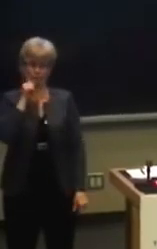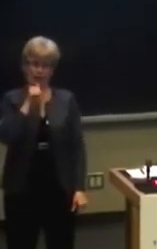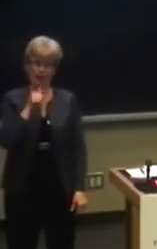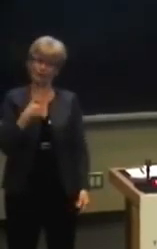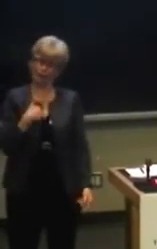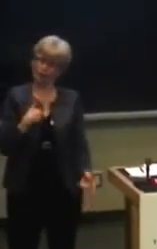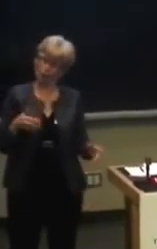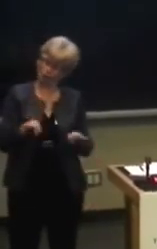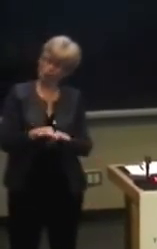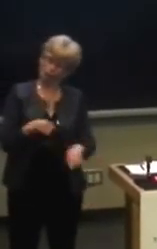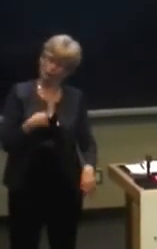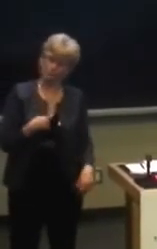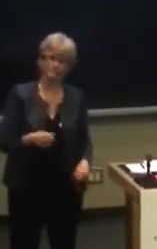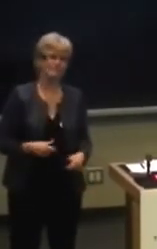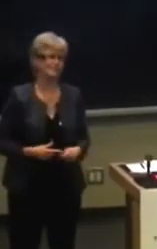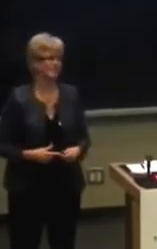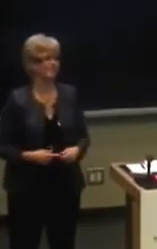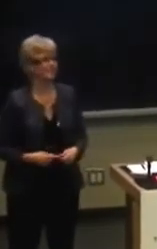thing that matters.